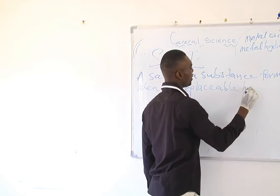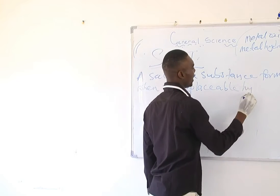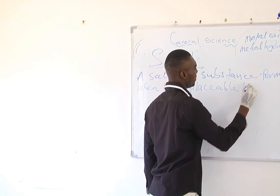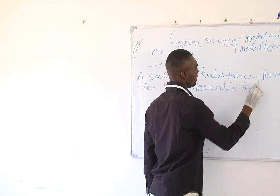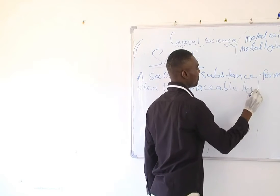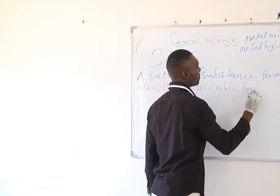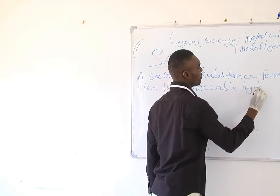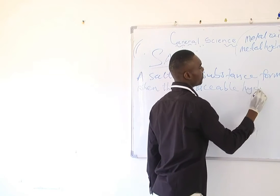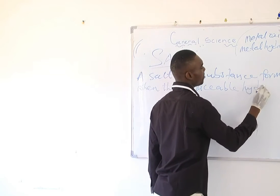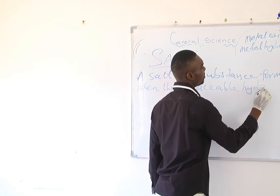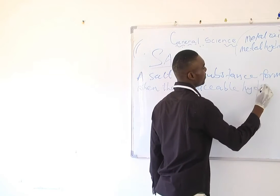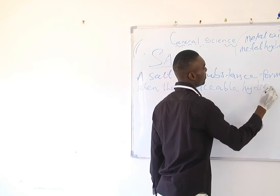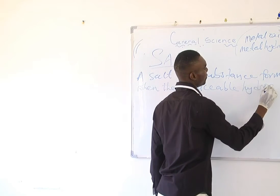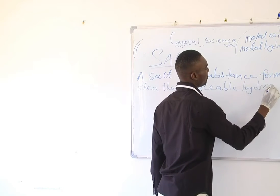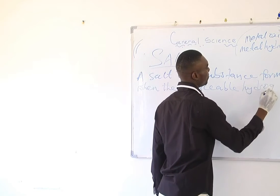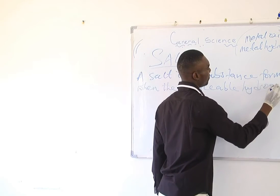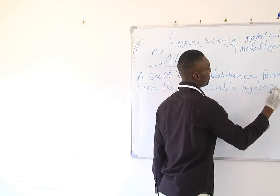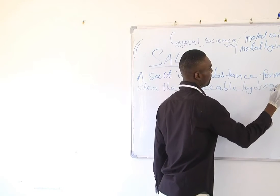hydrogen